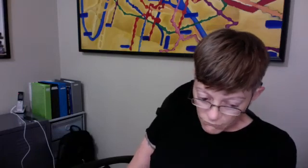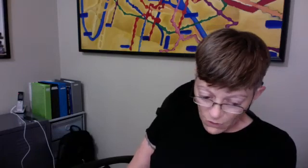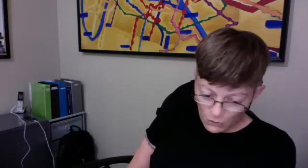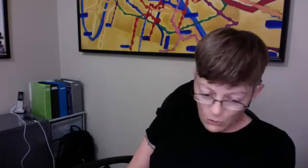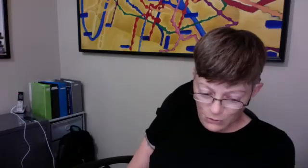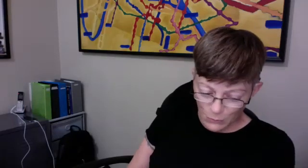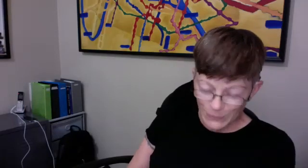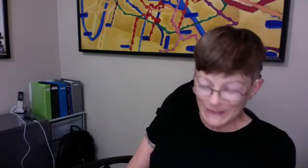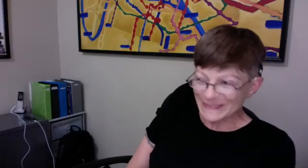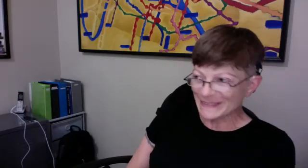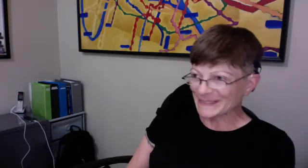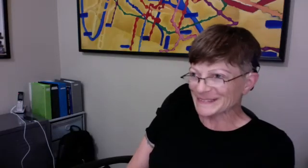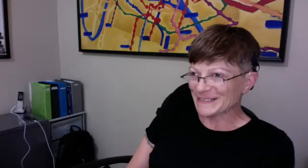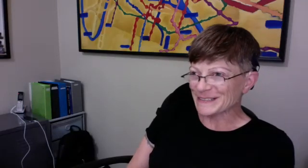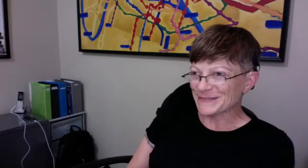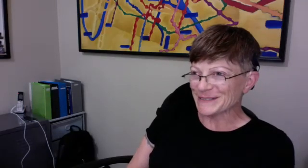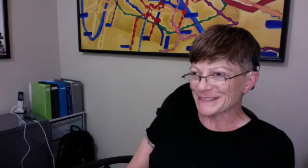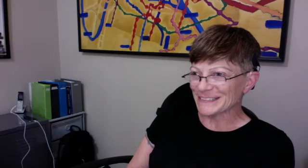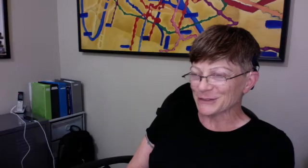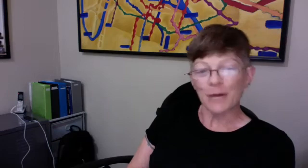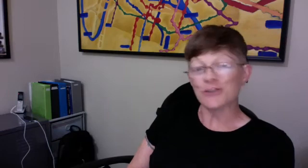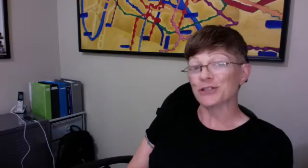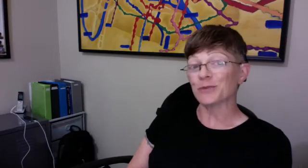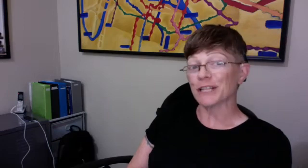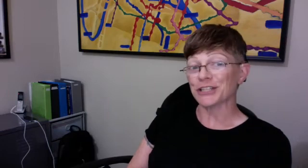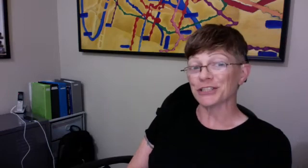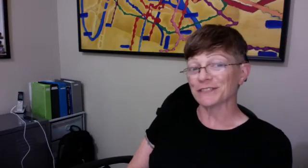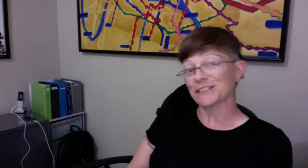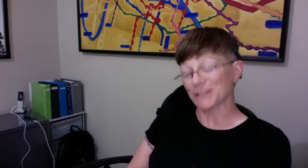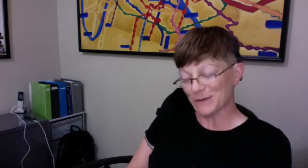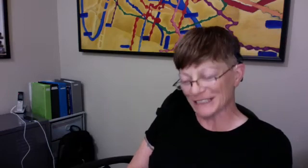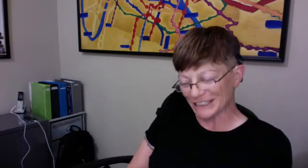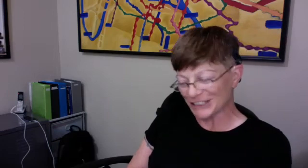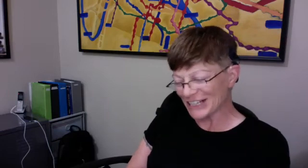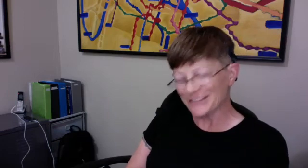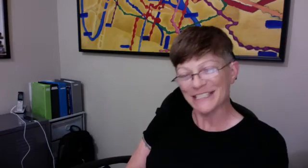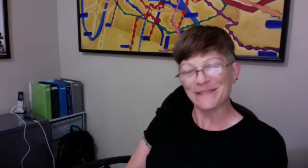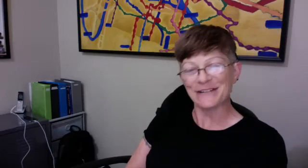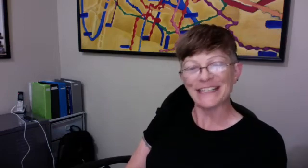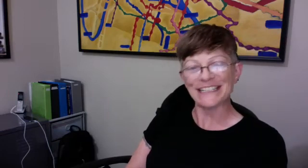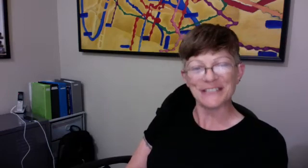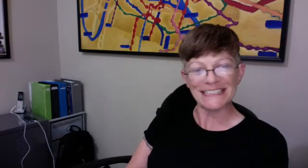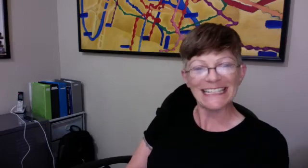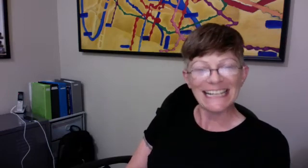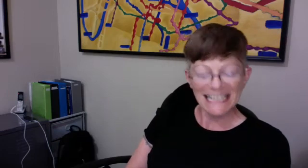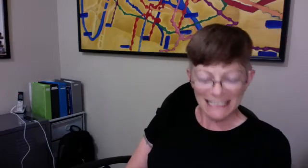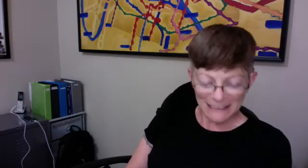You also talked about the newcomer's interpretation of things that go on here, which can be quite interesting.